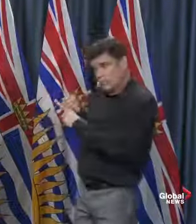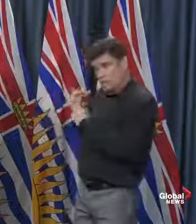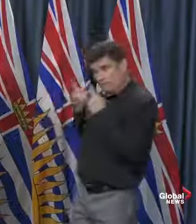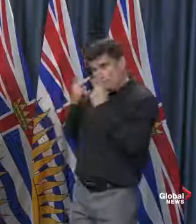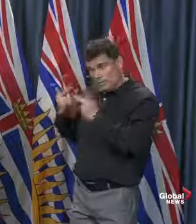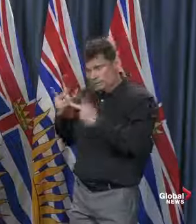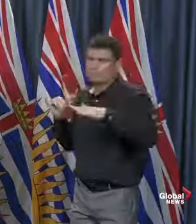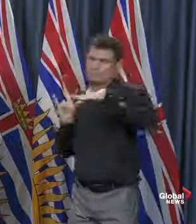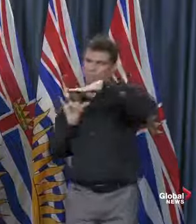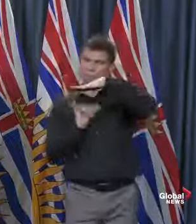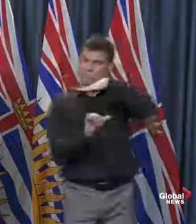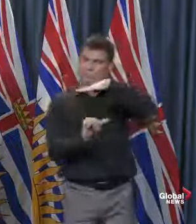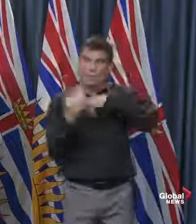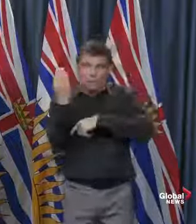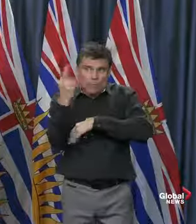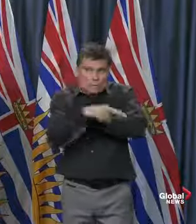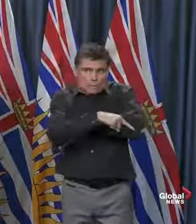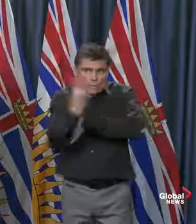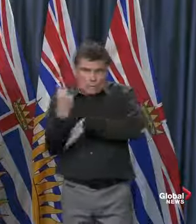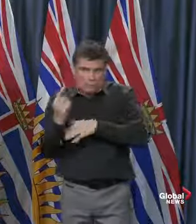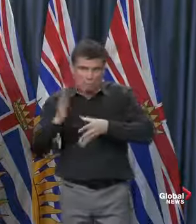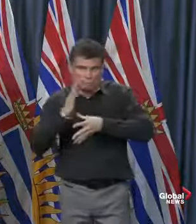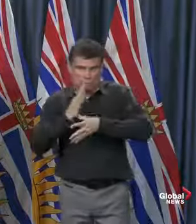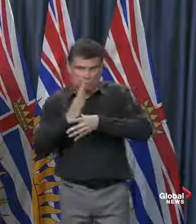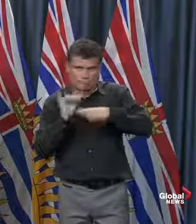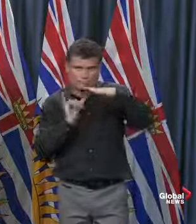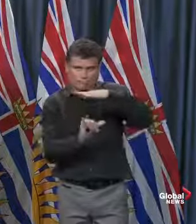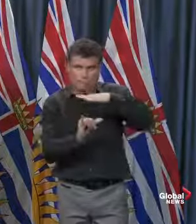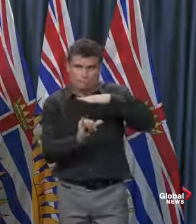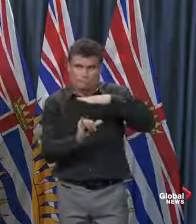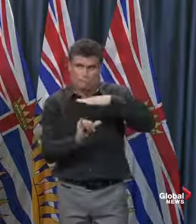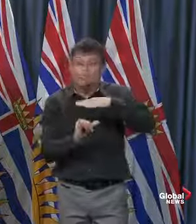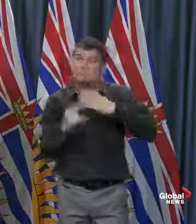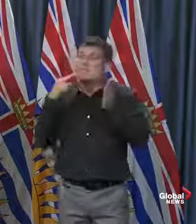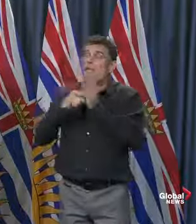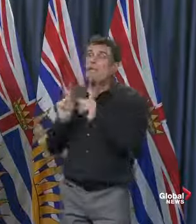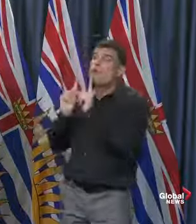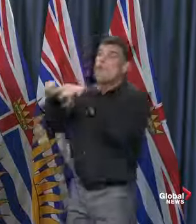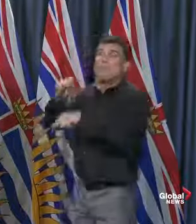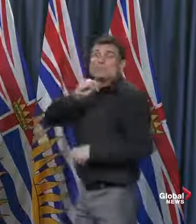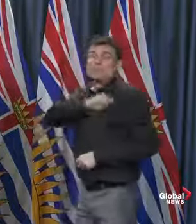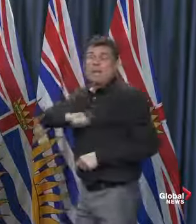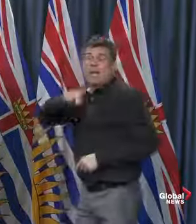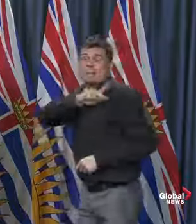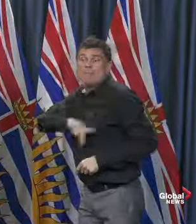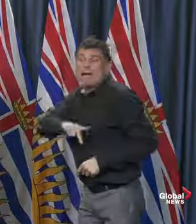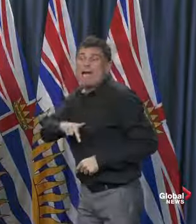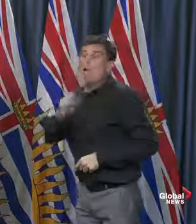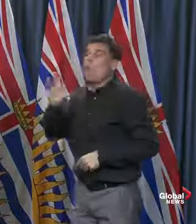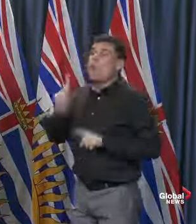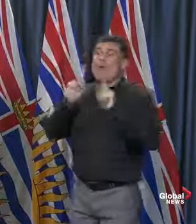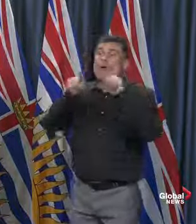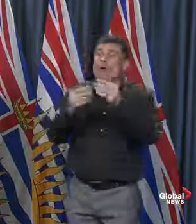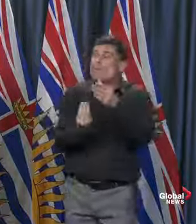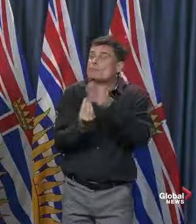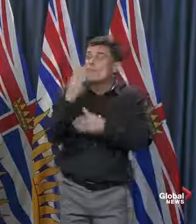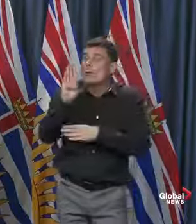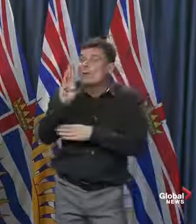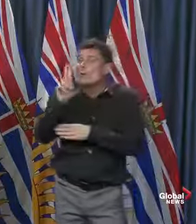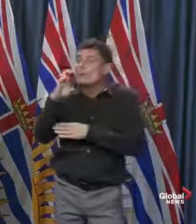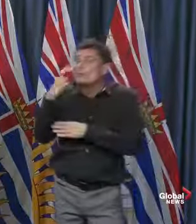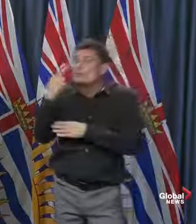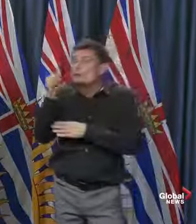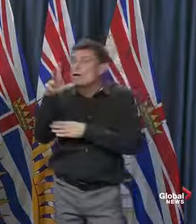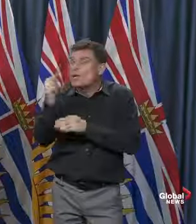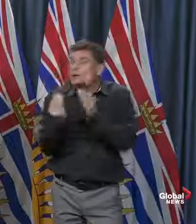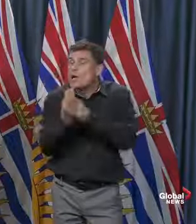visit Stanley Park or Butchart Gardens or anything else, they would have to wait in self-isolation for 14 days and then go on day 15.